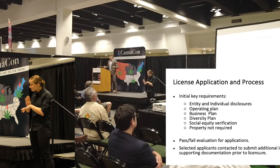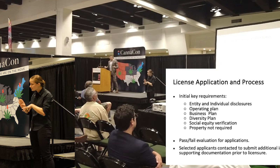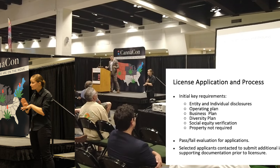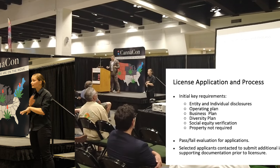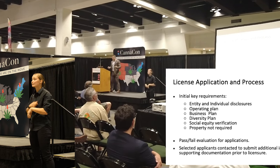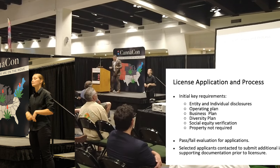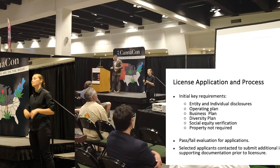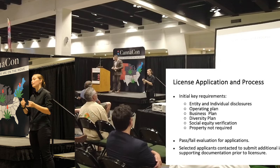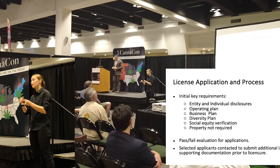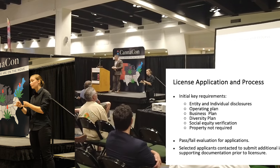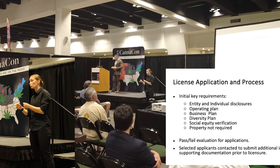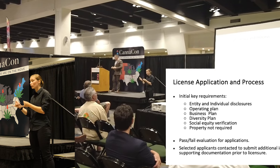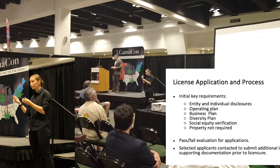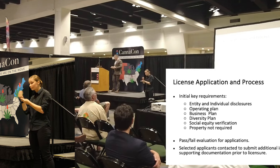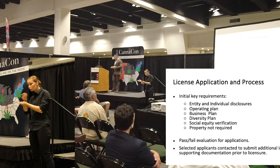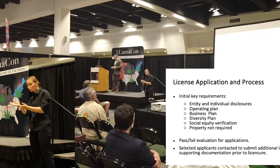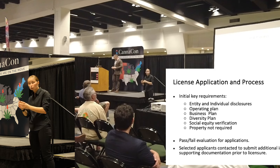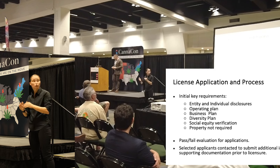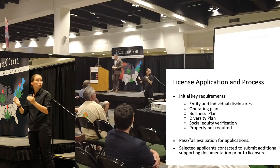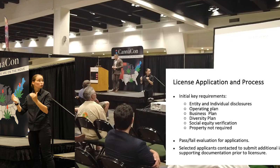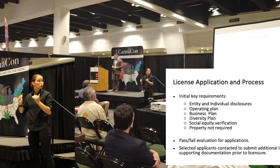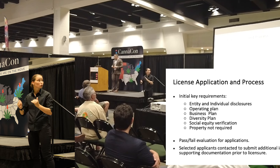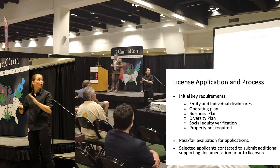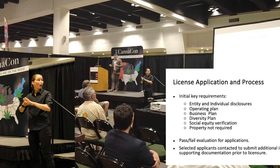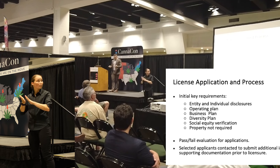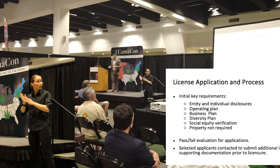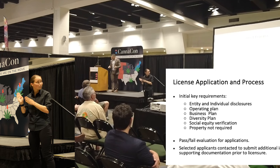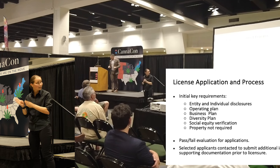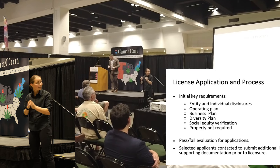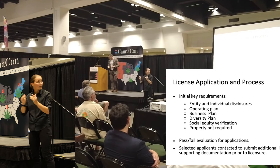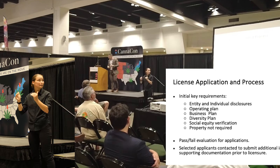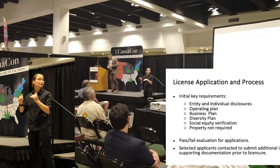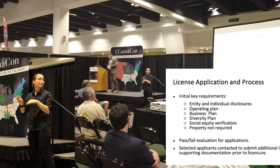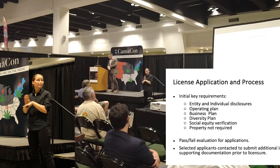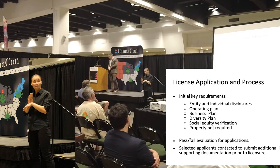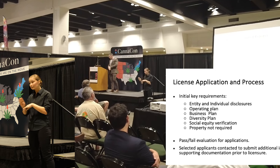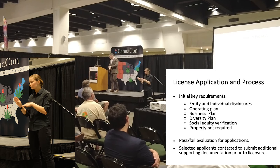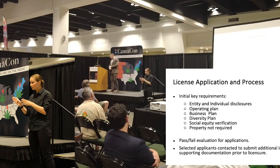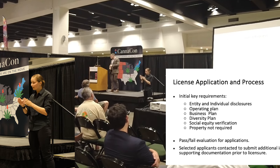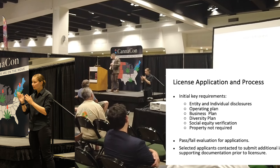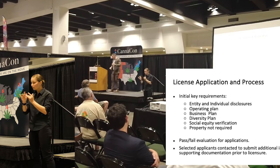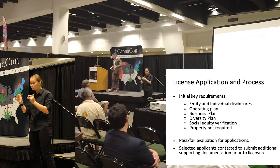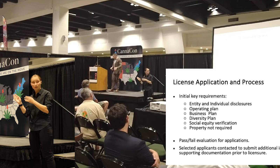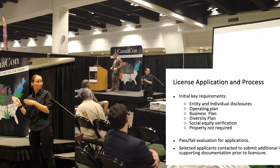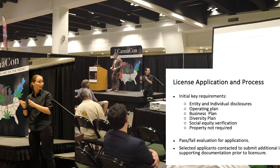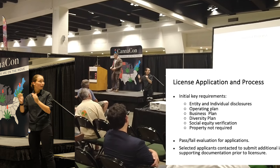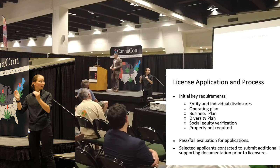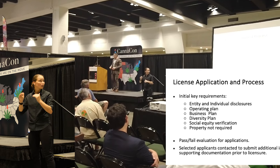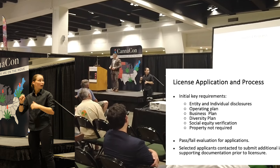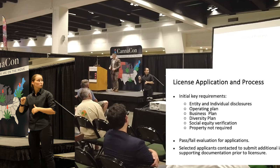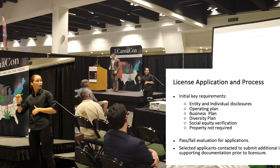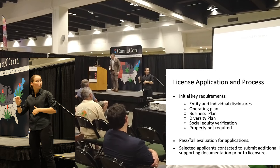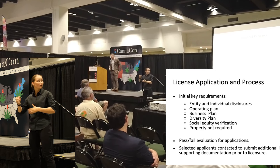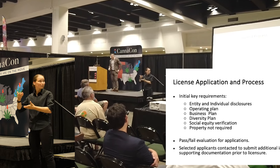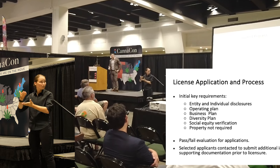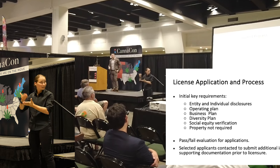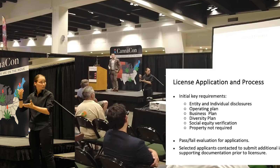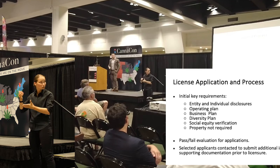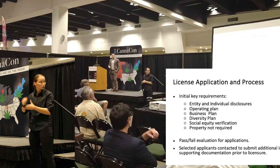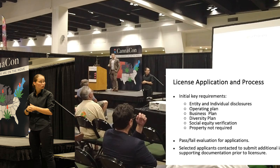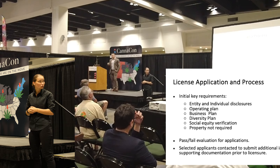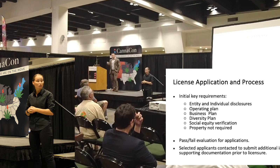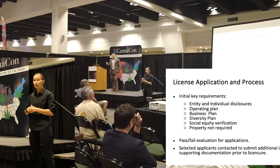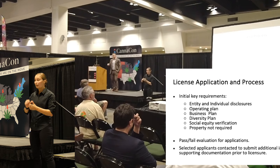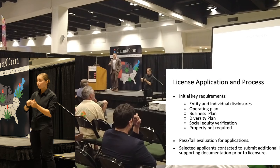individual disclosures, setting up an operating plan, a business plan, diversity plan, social equity verification, pass-fail